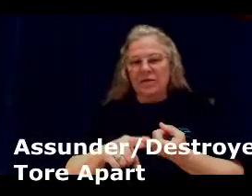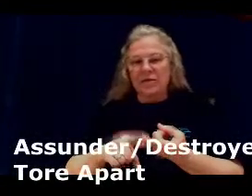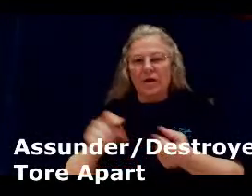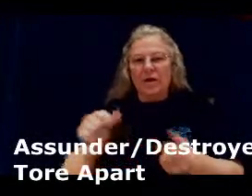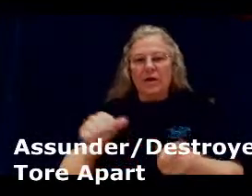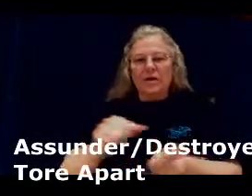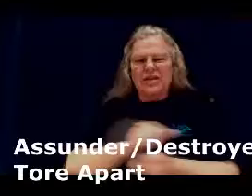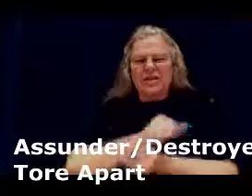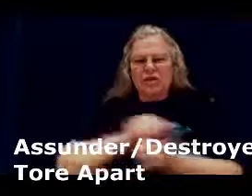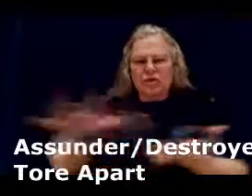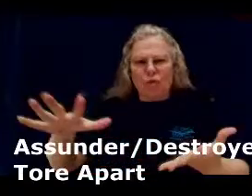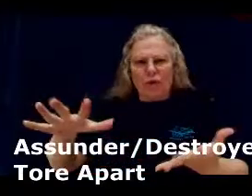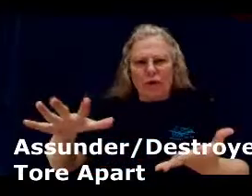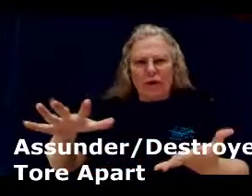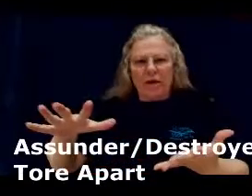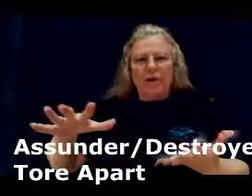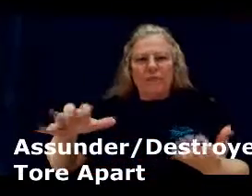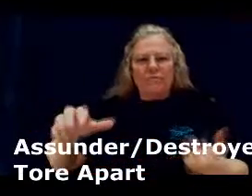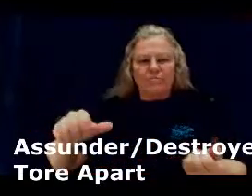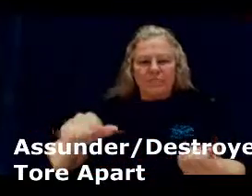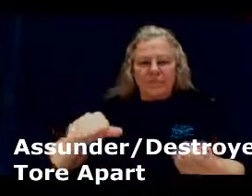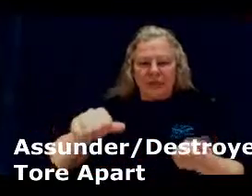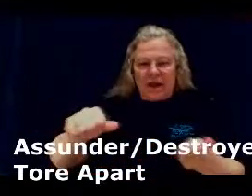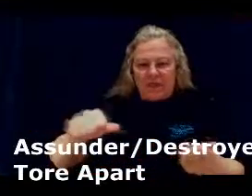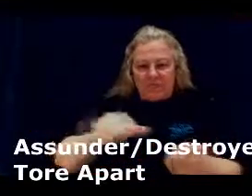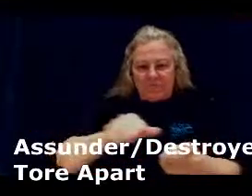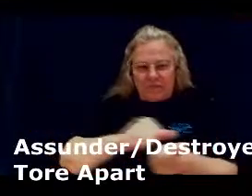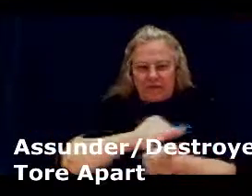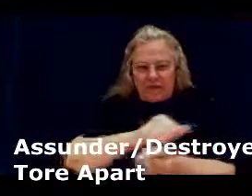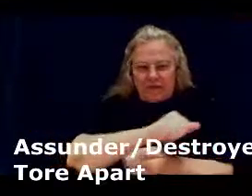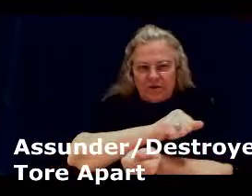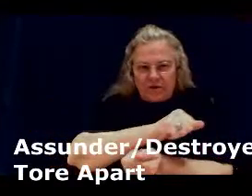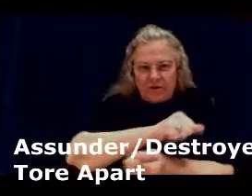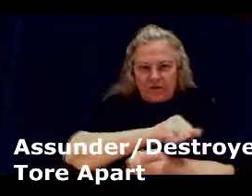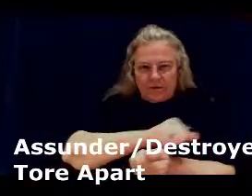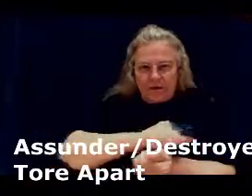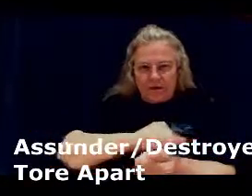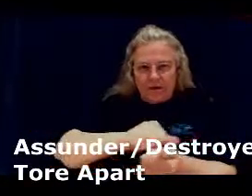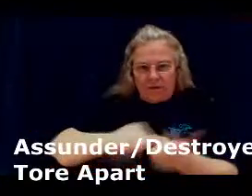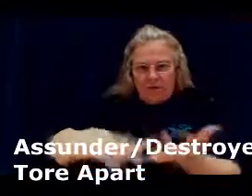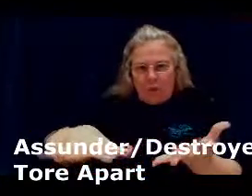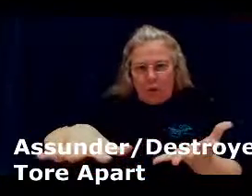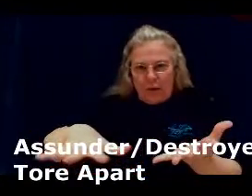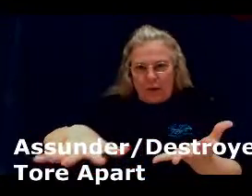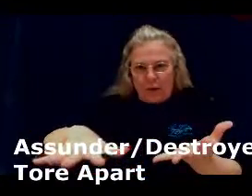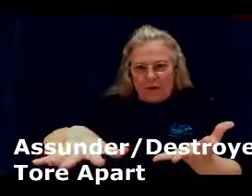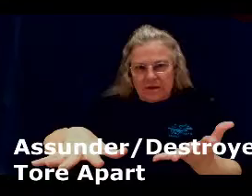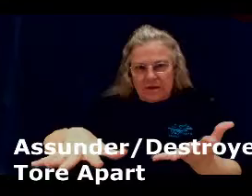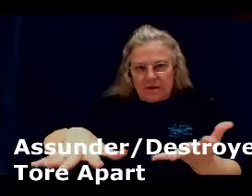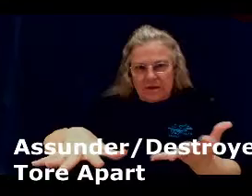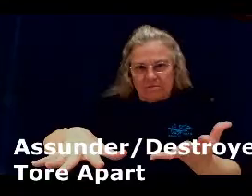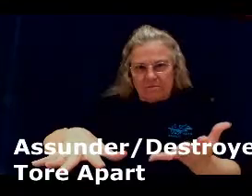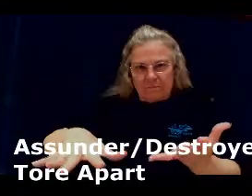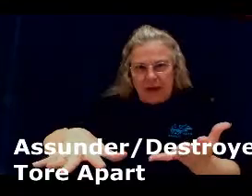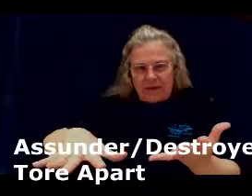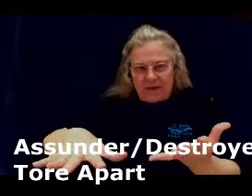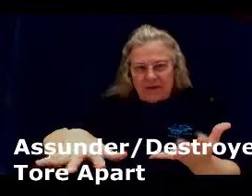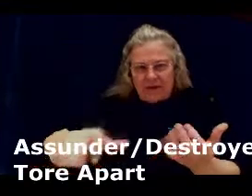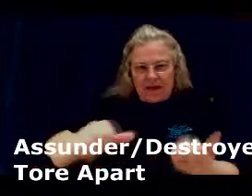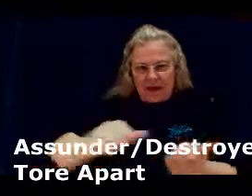Asunder. Destroyed. Take knuckles to knuckles and then open hands as it passes the second